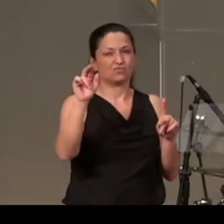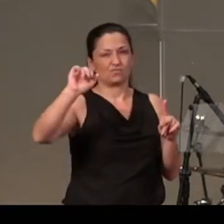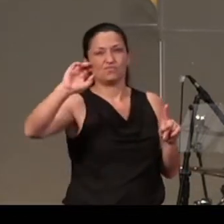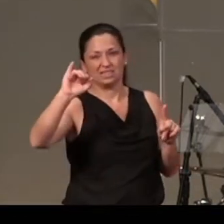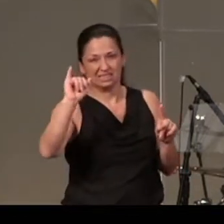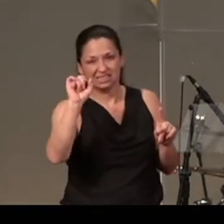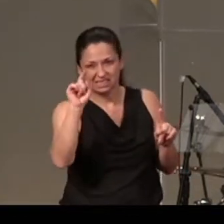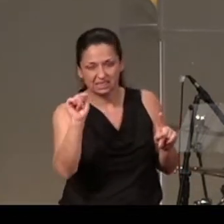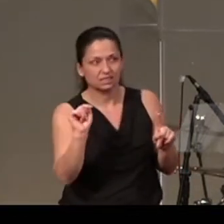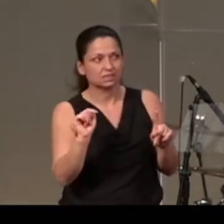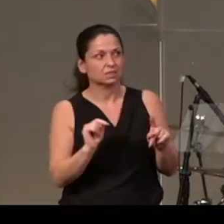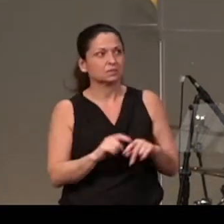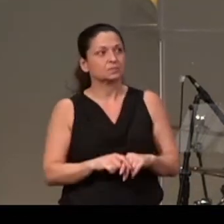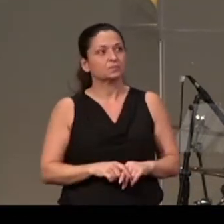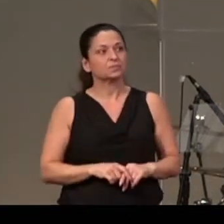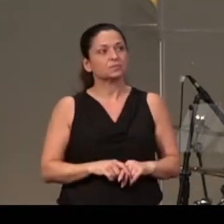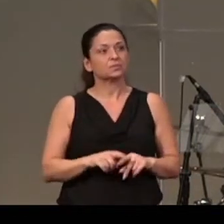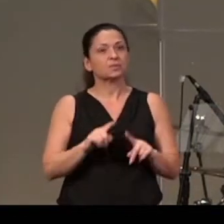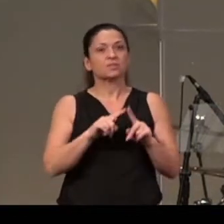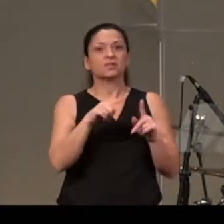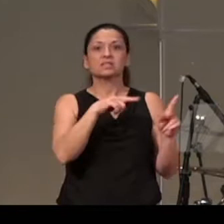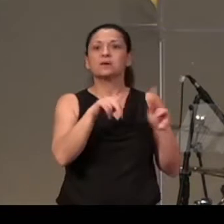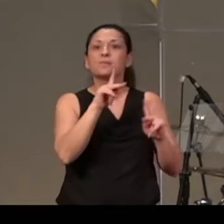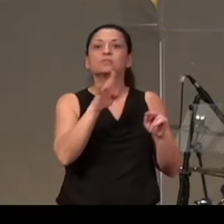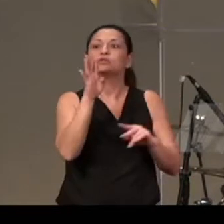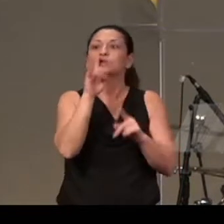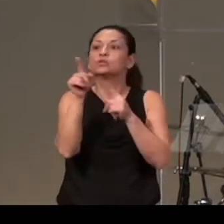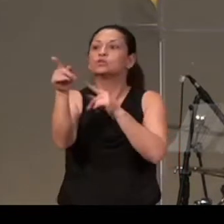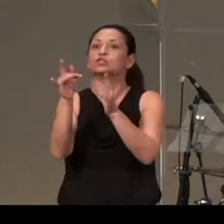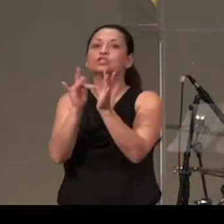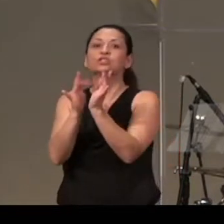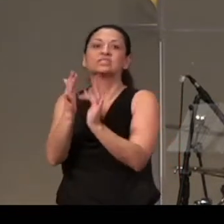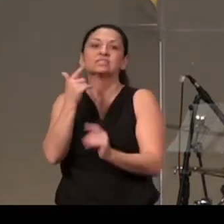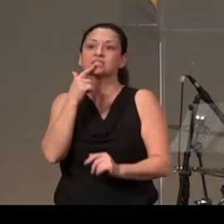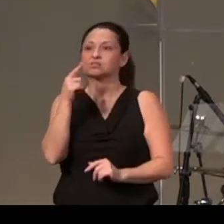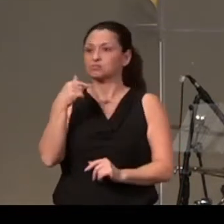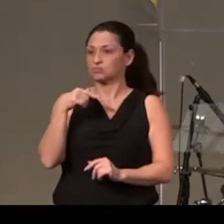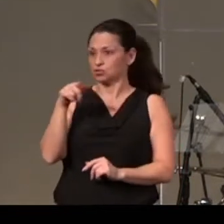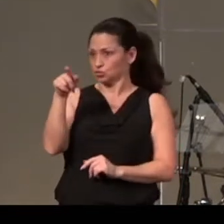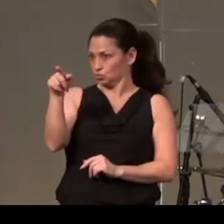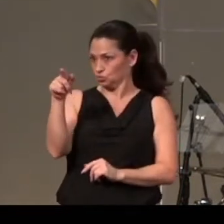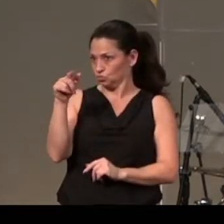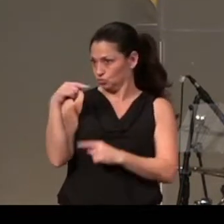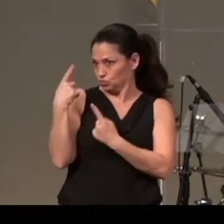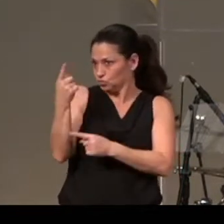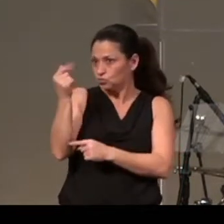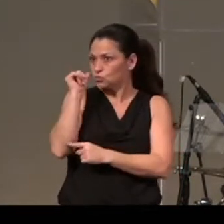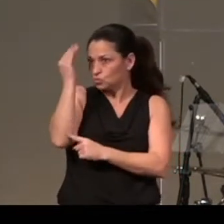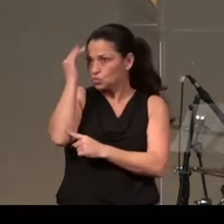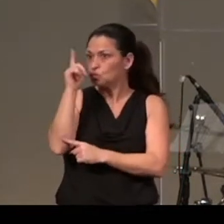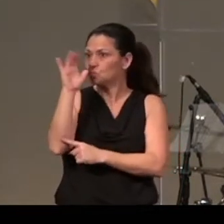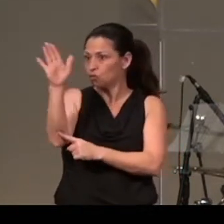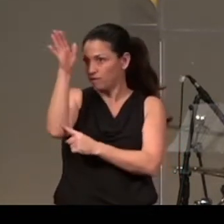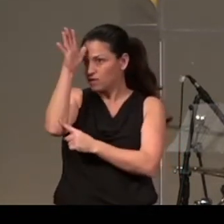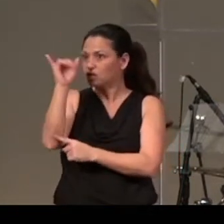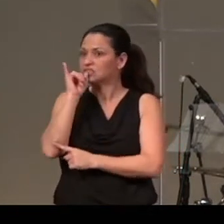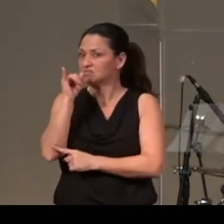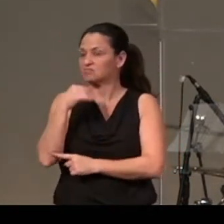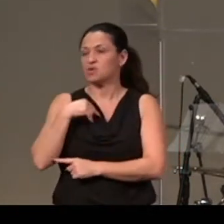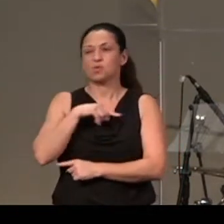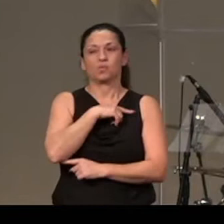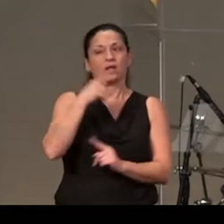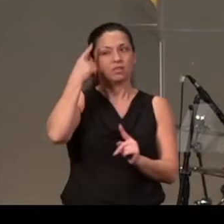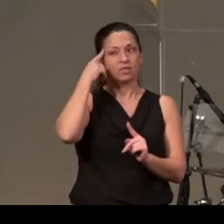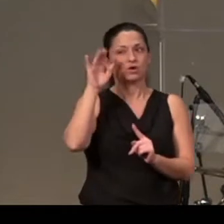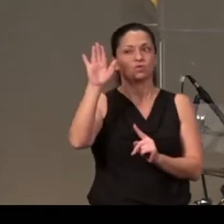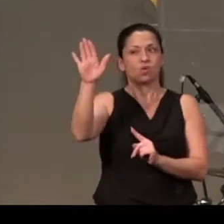is, since you don't know who your father is, we think your father was a Samaritan. So it's